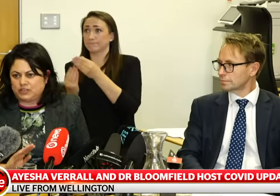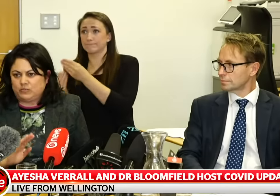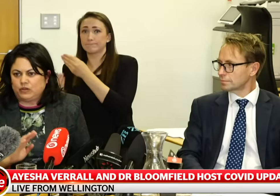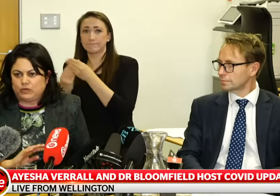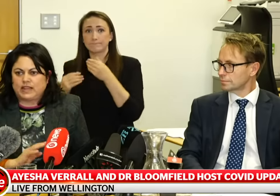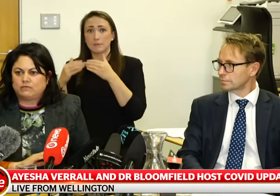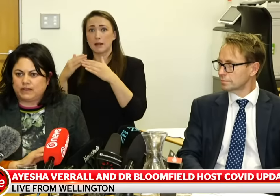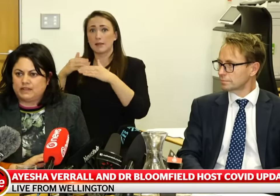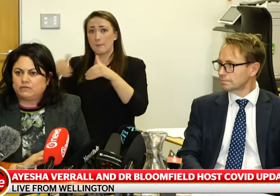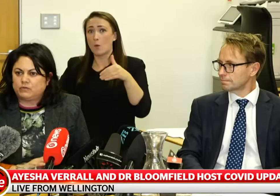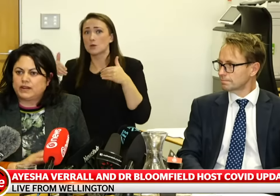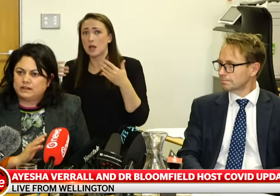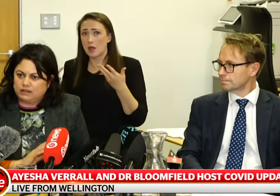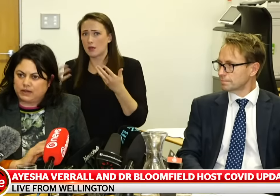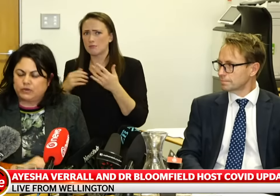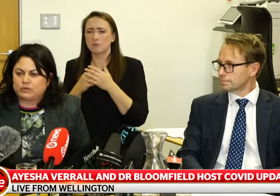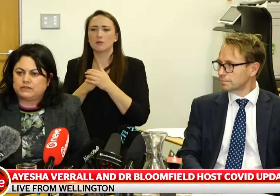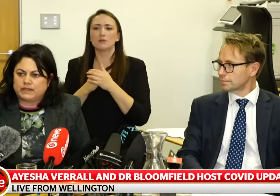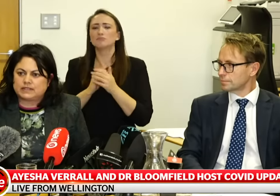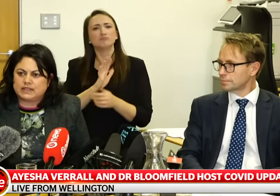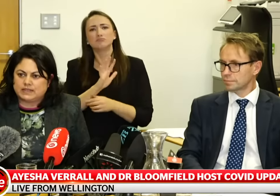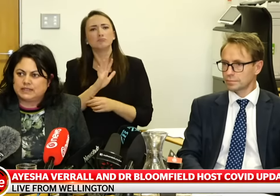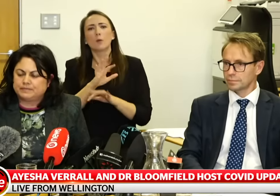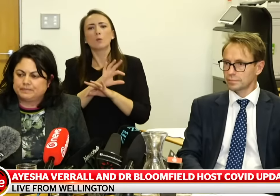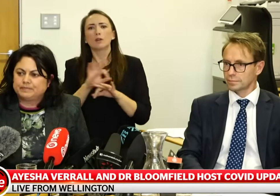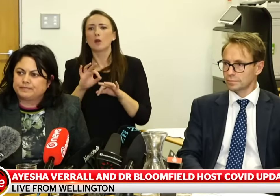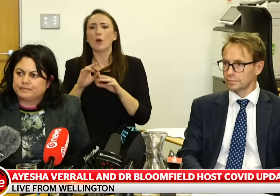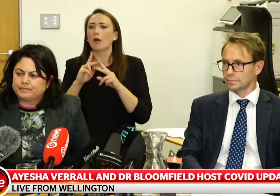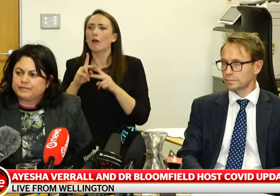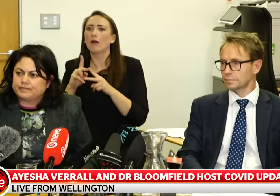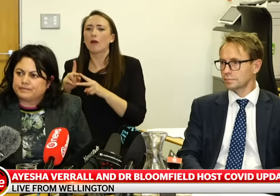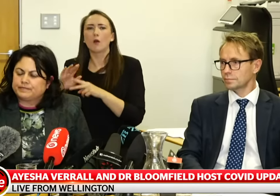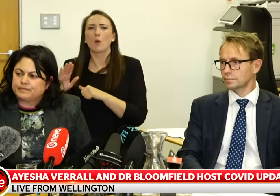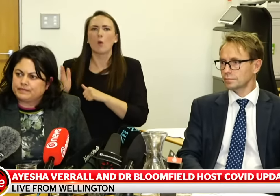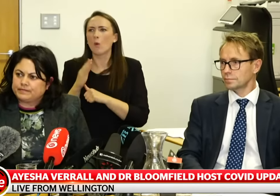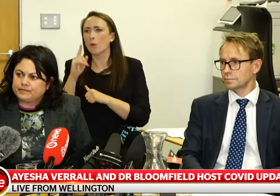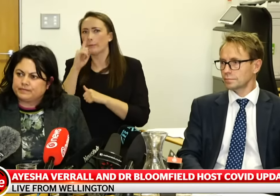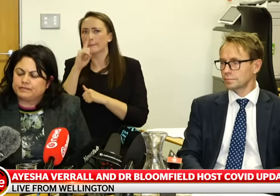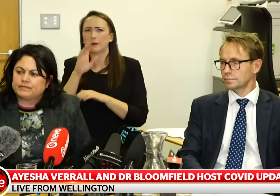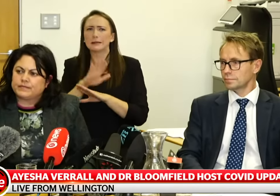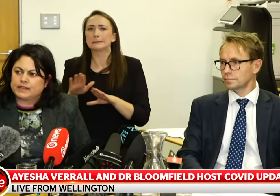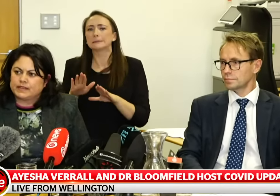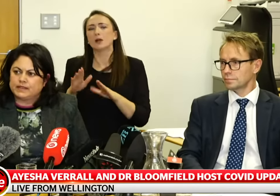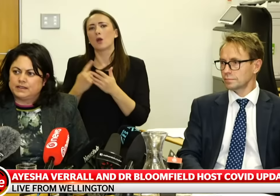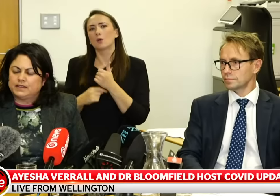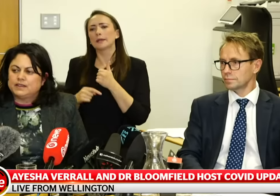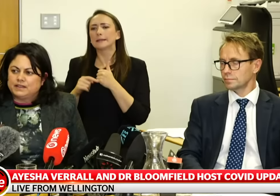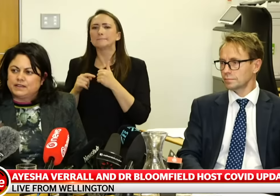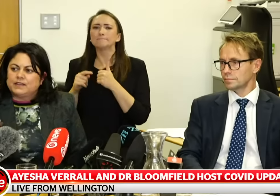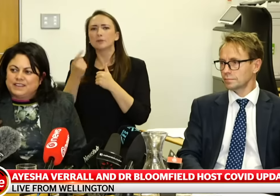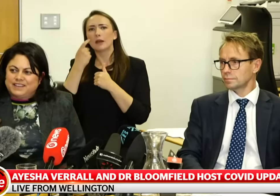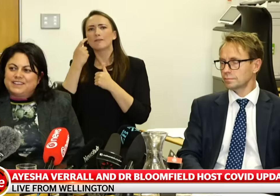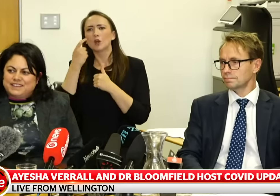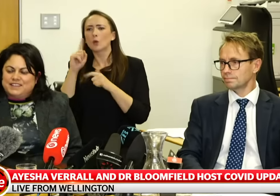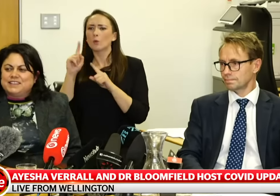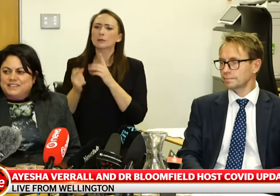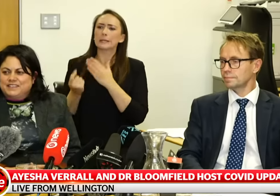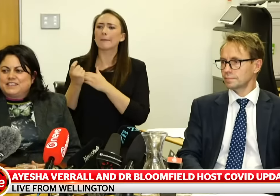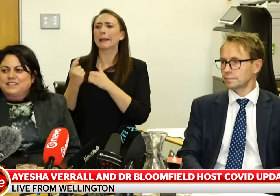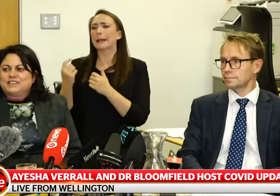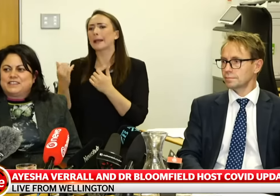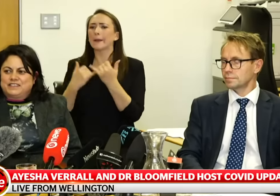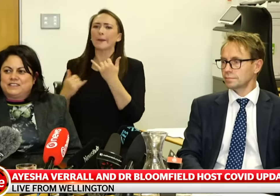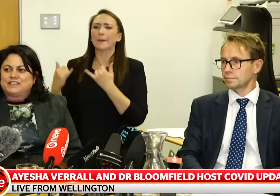testing regime where we're covering everyone like we previously did. With long COVID, how do different variants, if known, affect